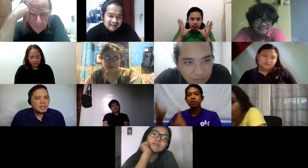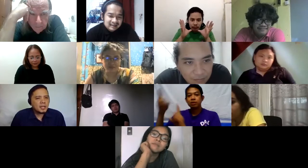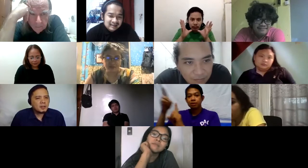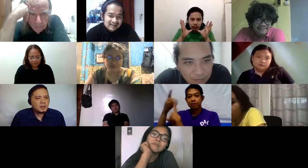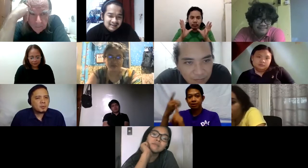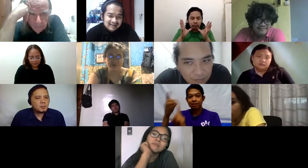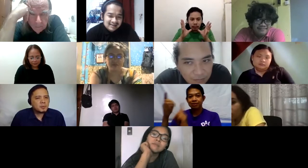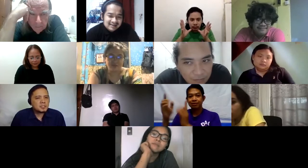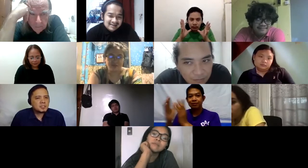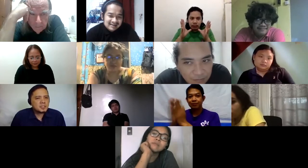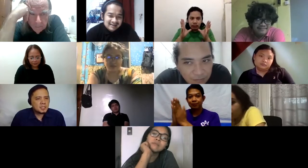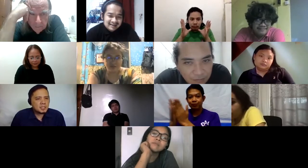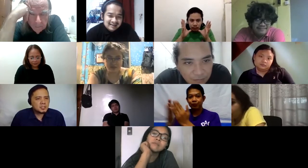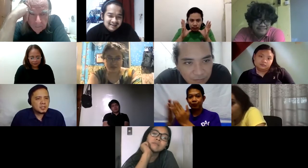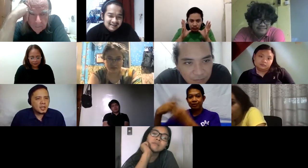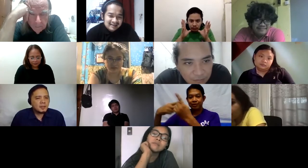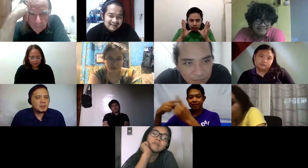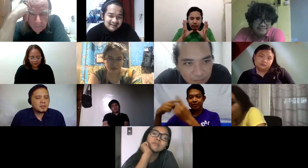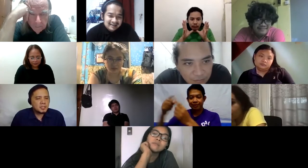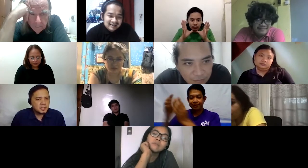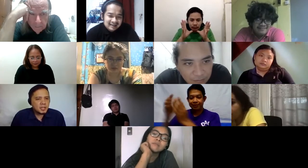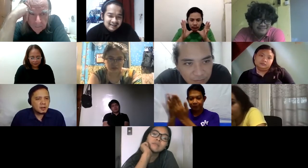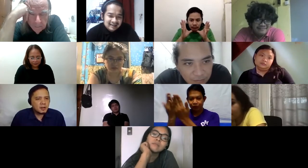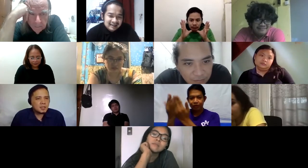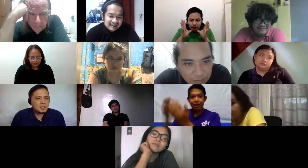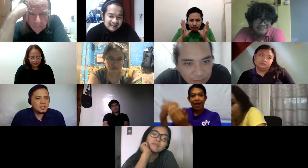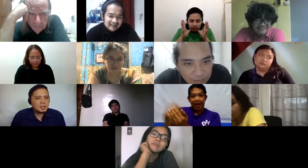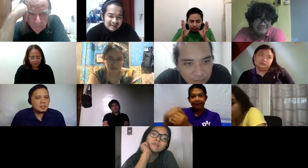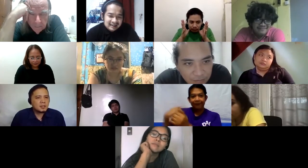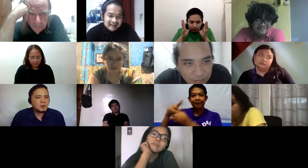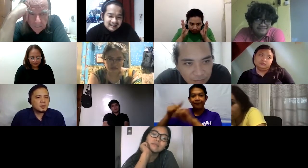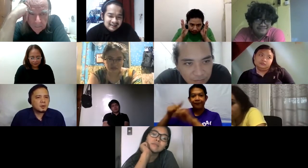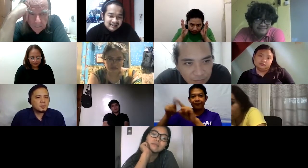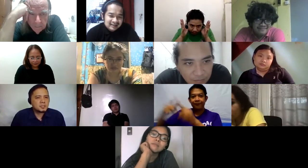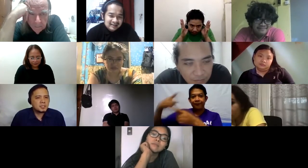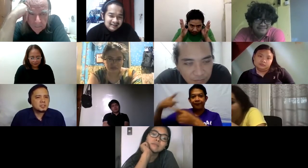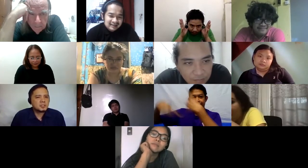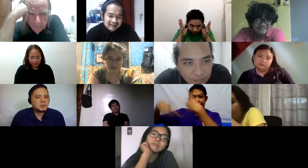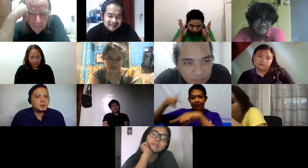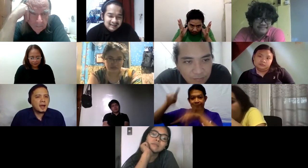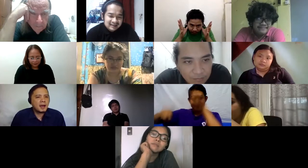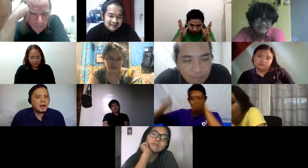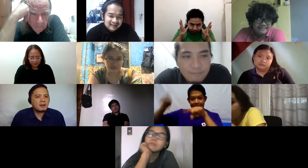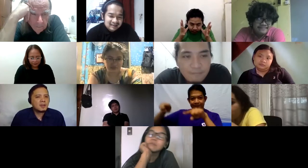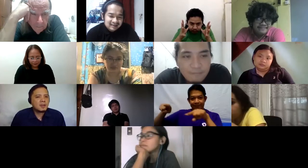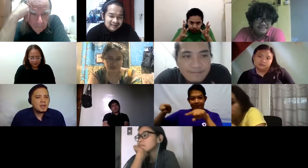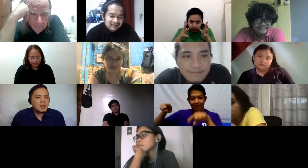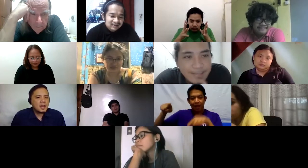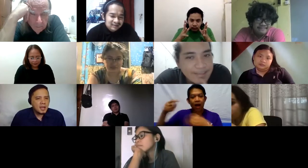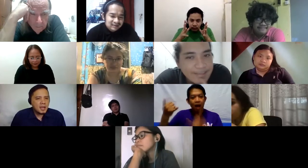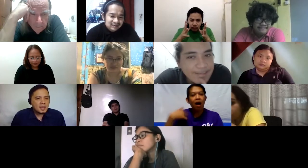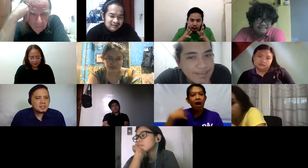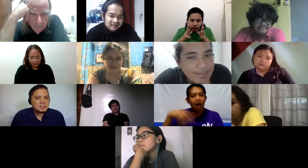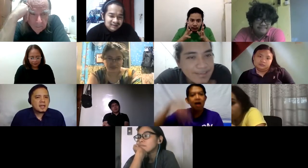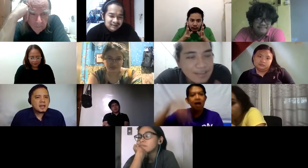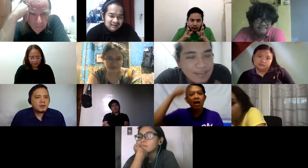the purpose is to teach, and the dictionary, the purpose is to have sign